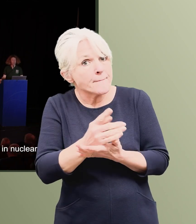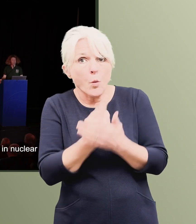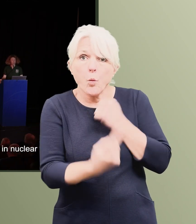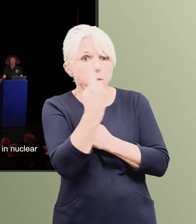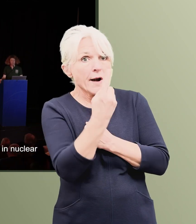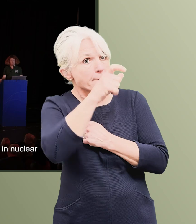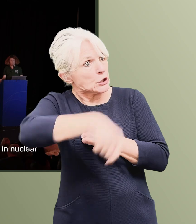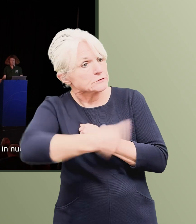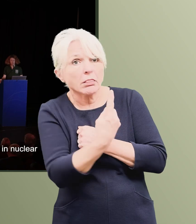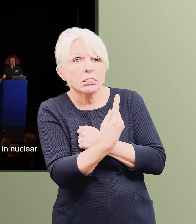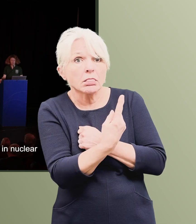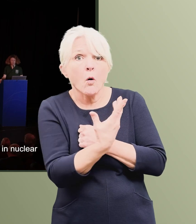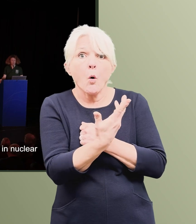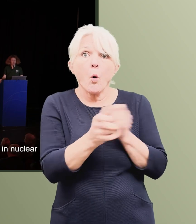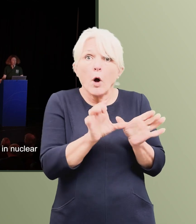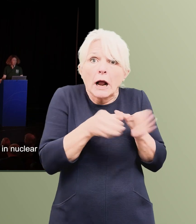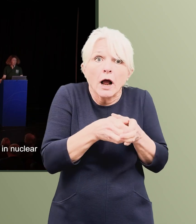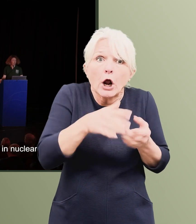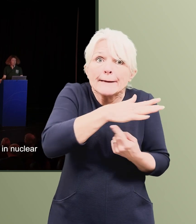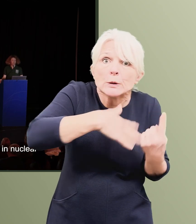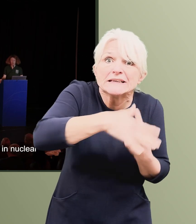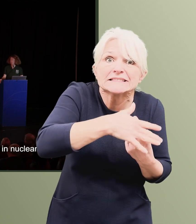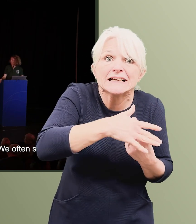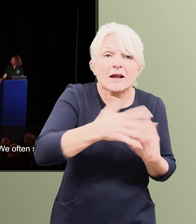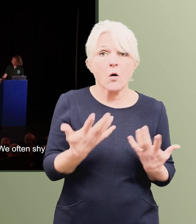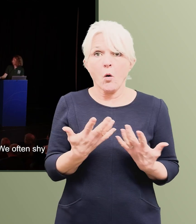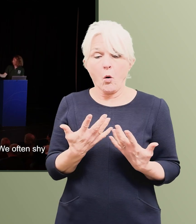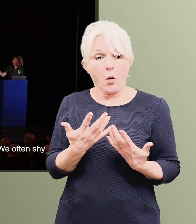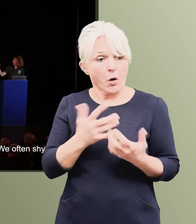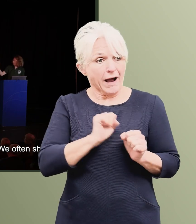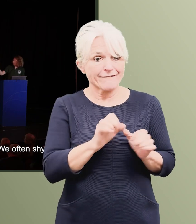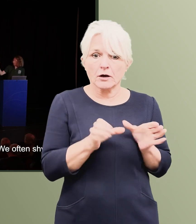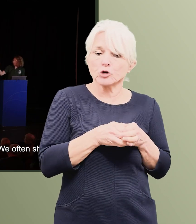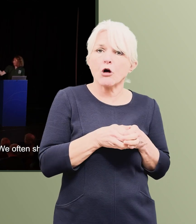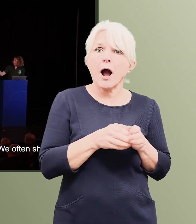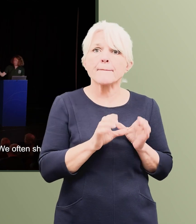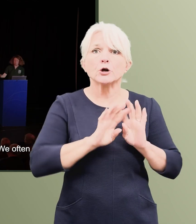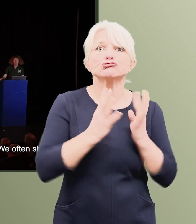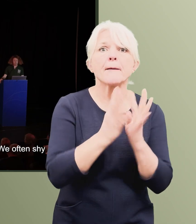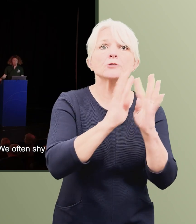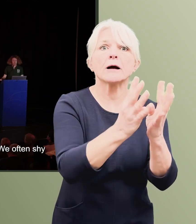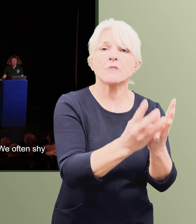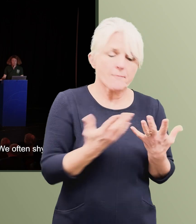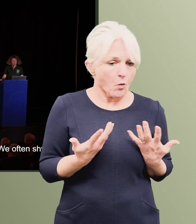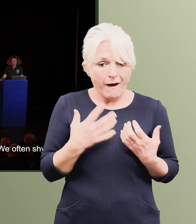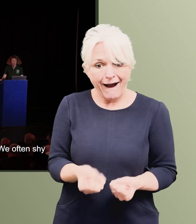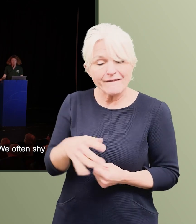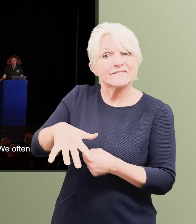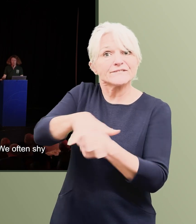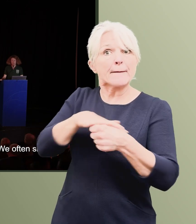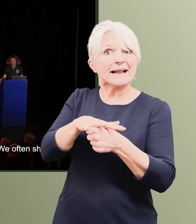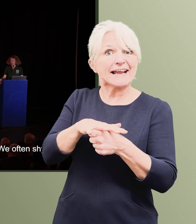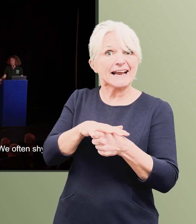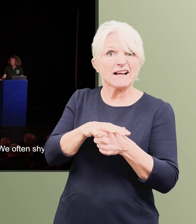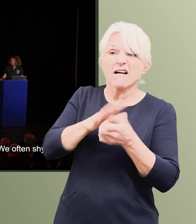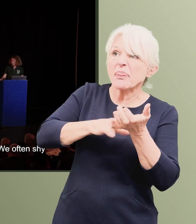families? Do they not live in nuclear families? There's a lot up for grabs here. Is this a reflection of their religious beliefs?